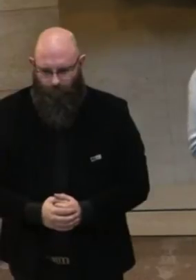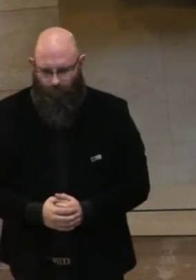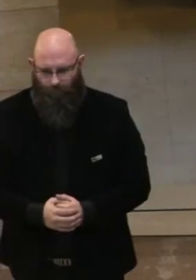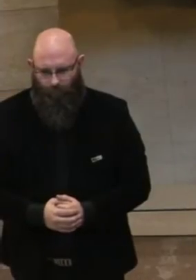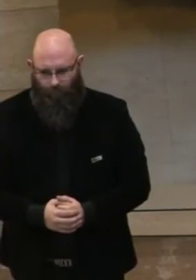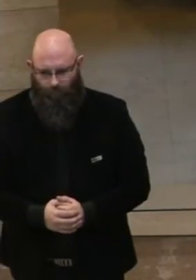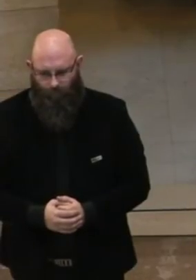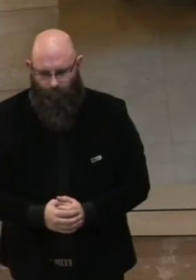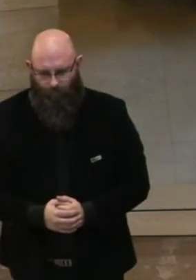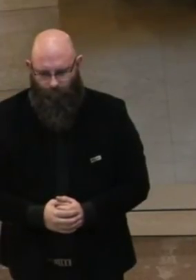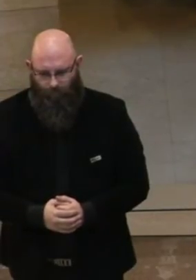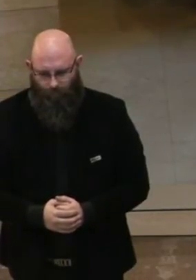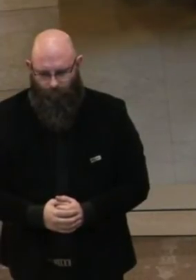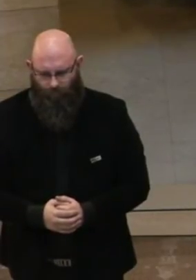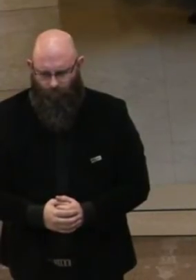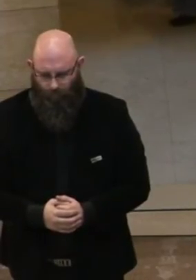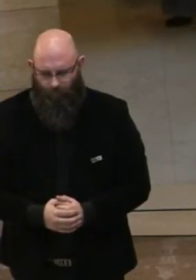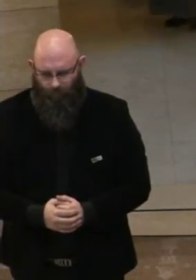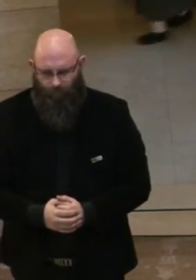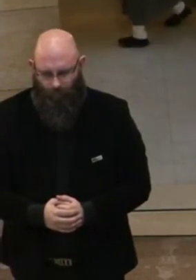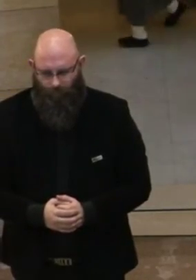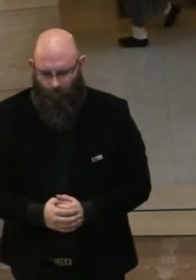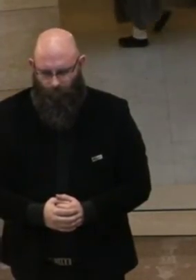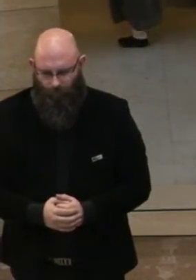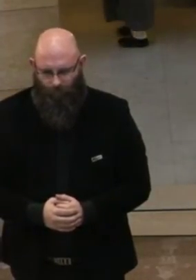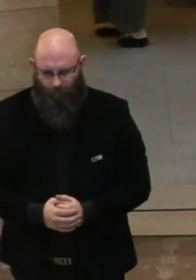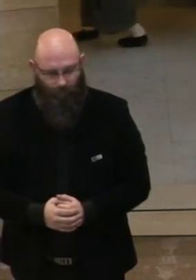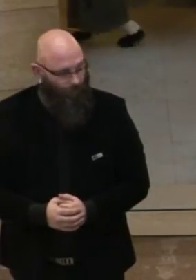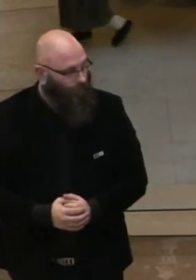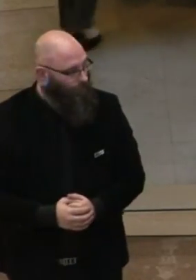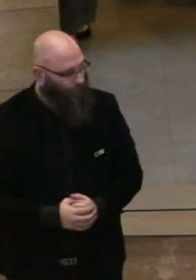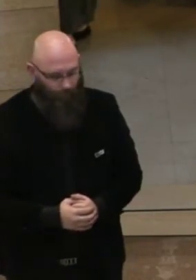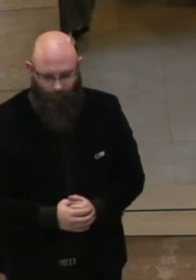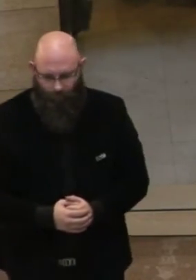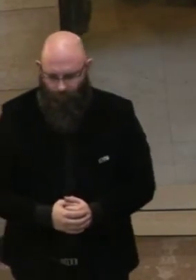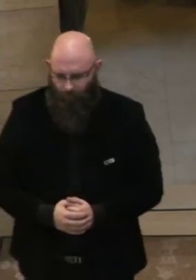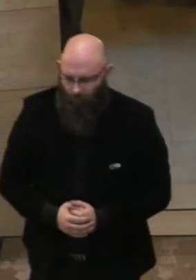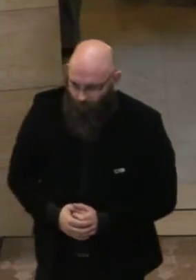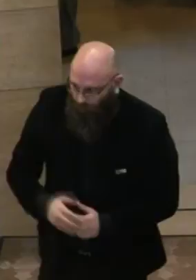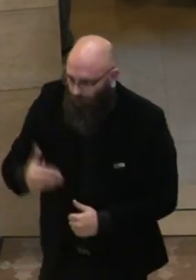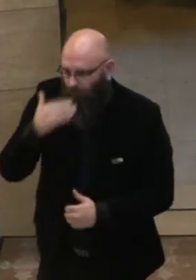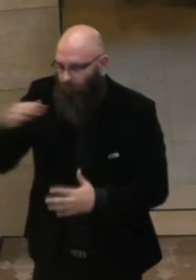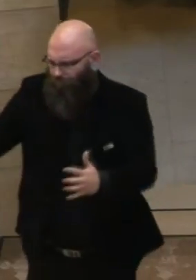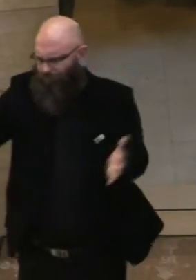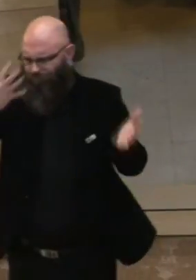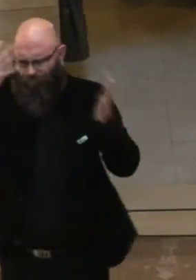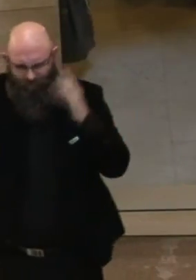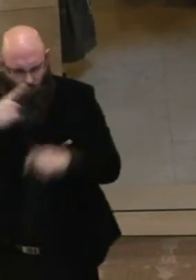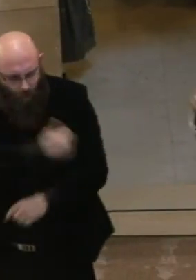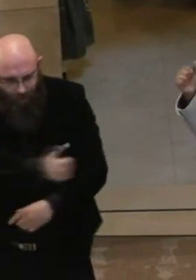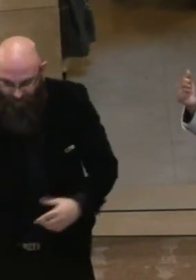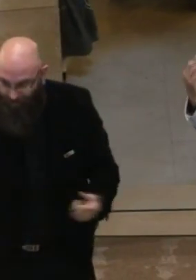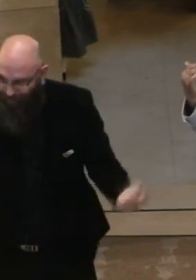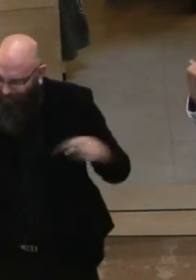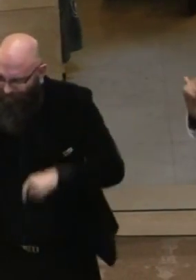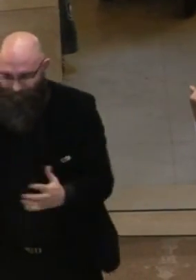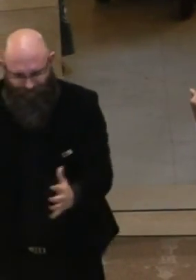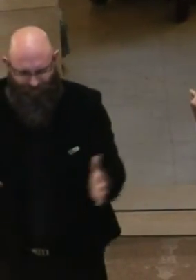Yeah, I thought you didn't like filibusters. Give another round of applause for yourselves.